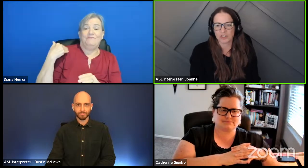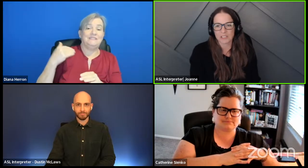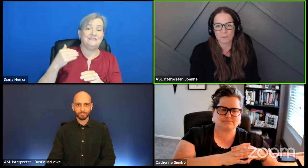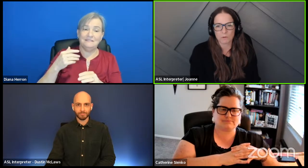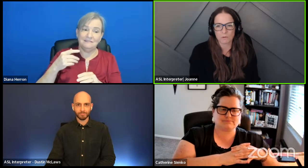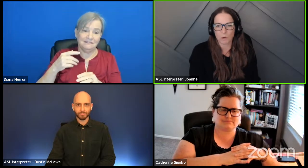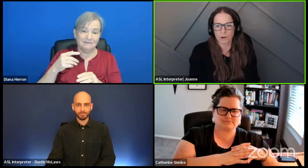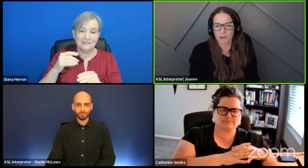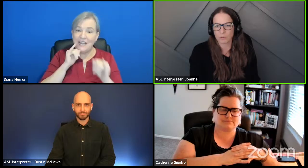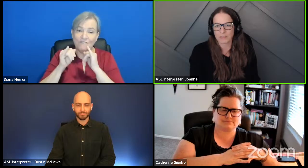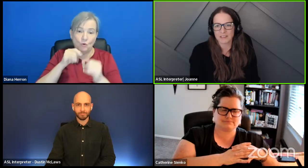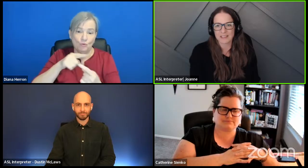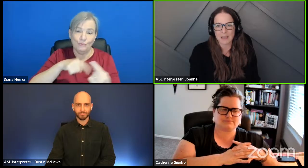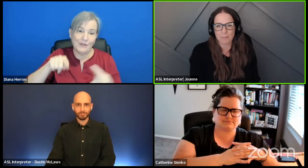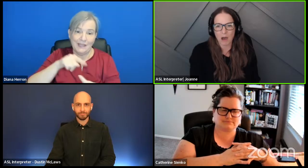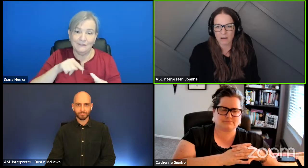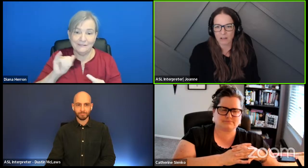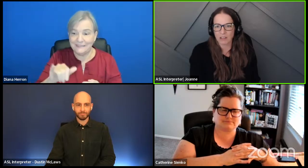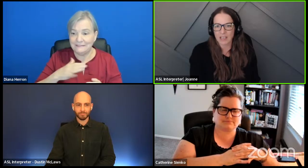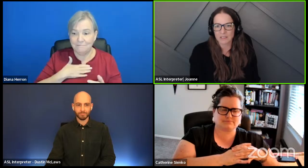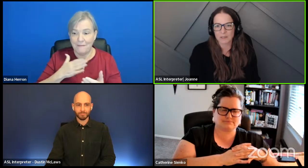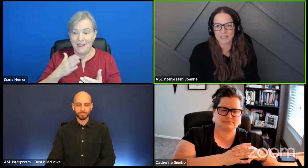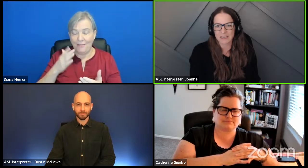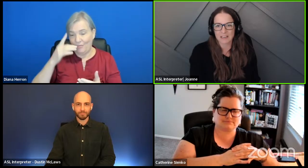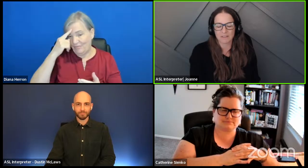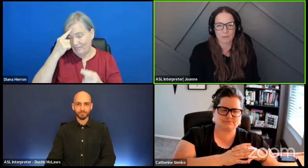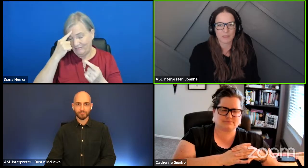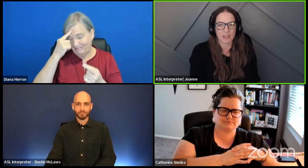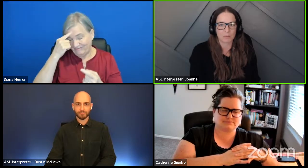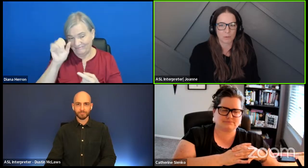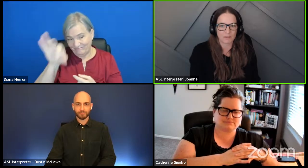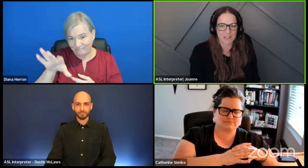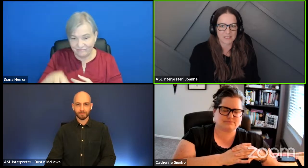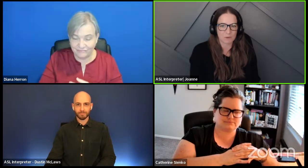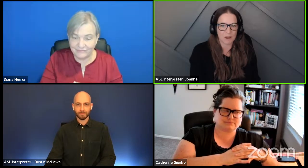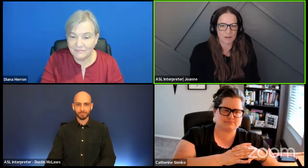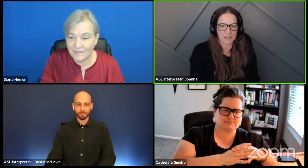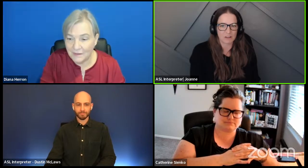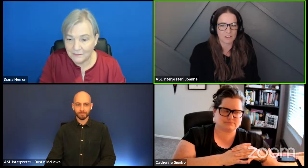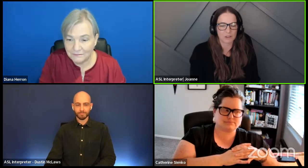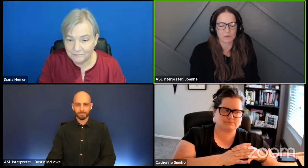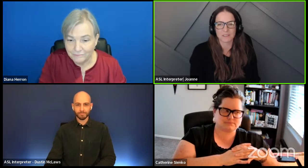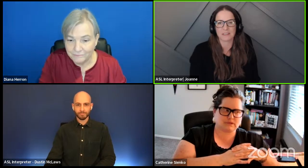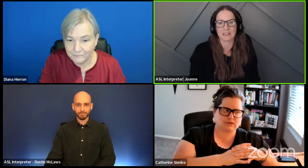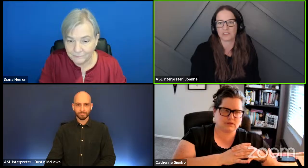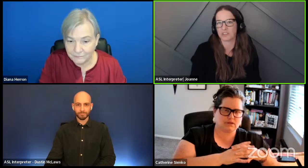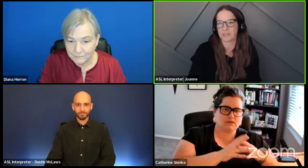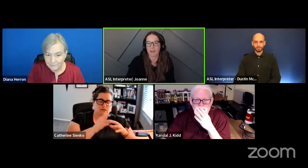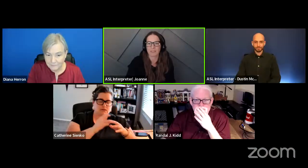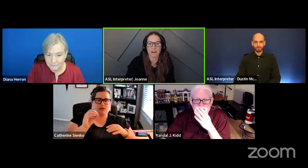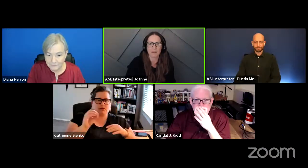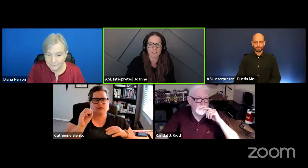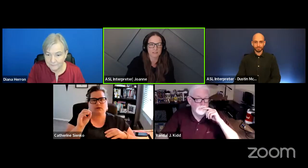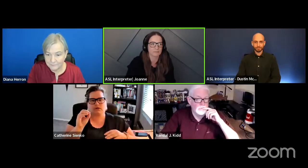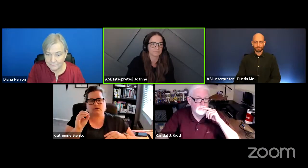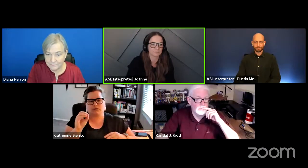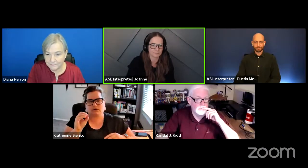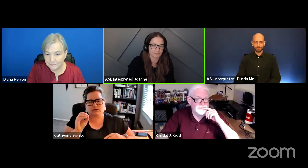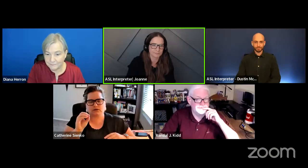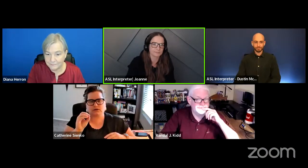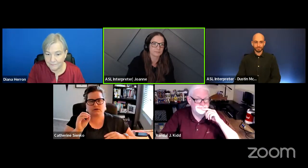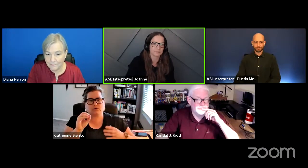we should just move forward with the same model as we did from the previous round of interviews. And that's just my